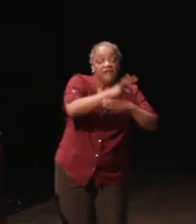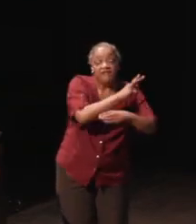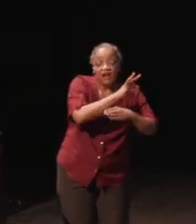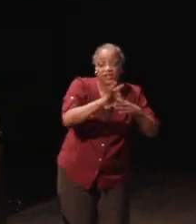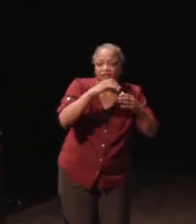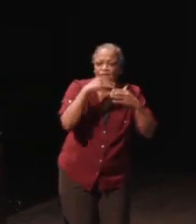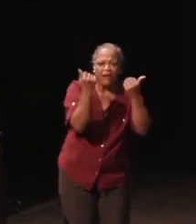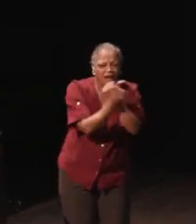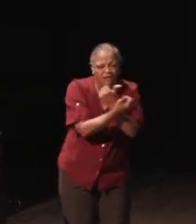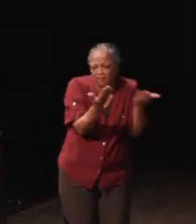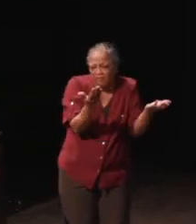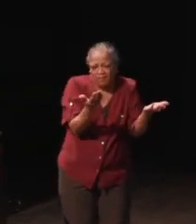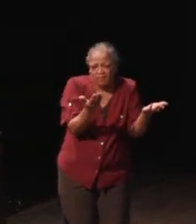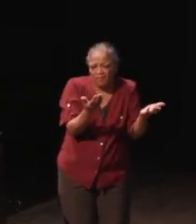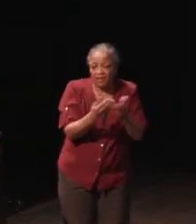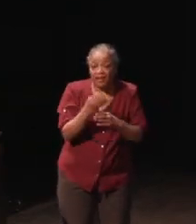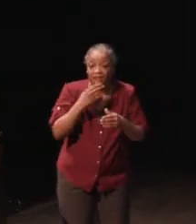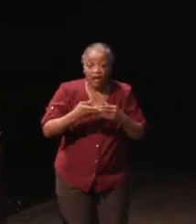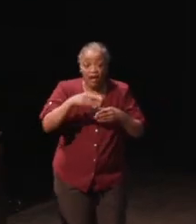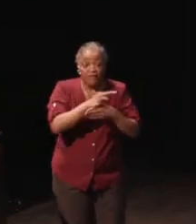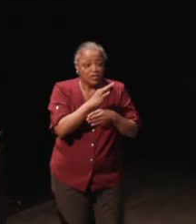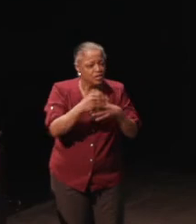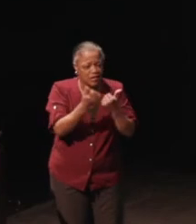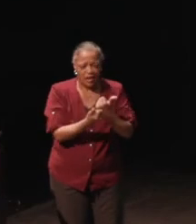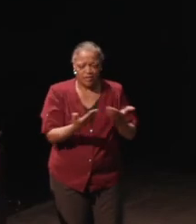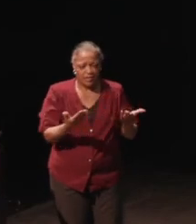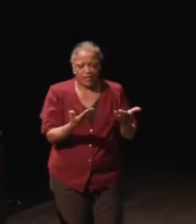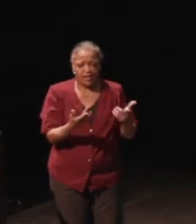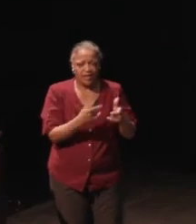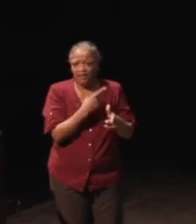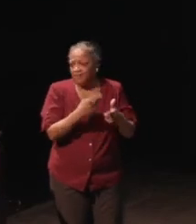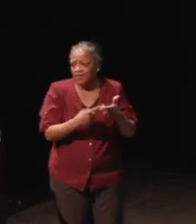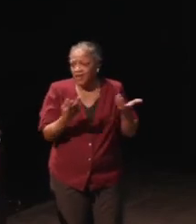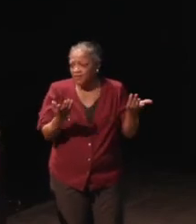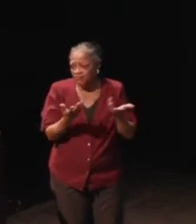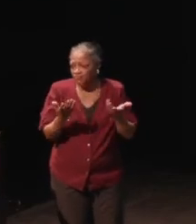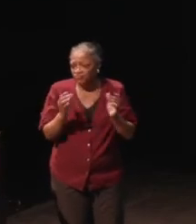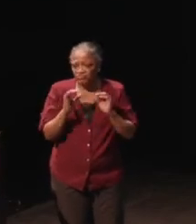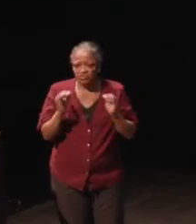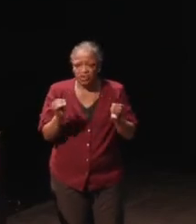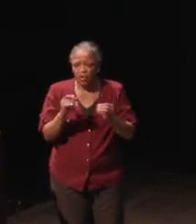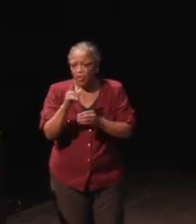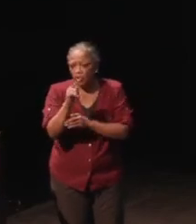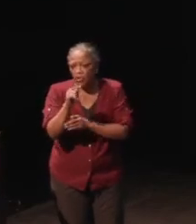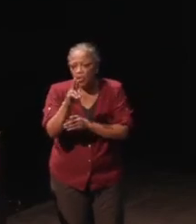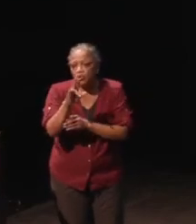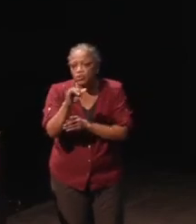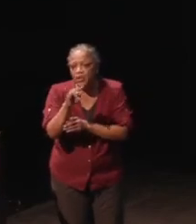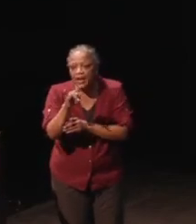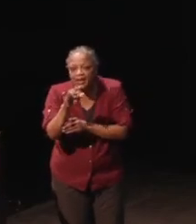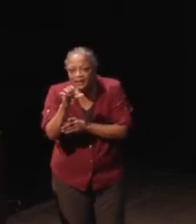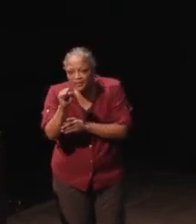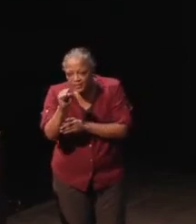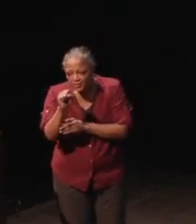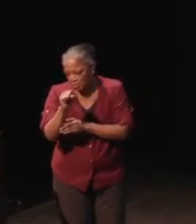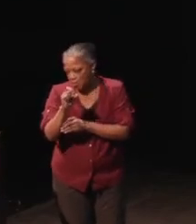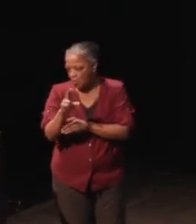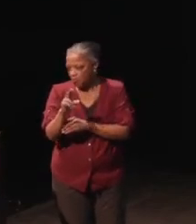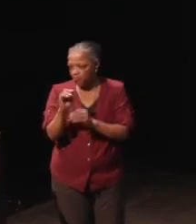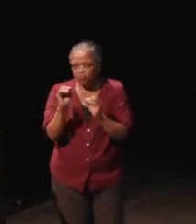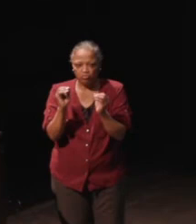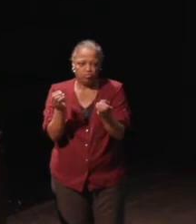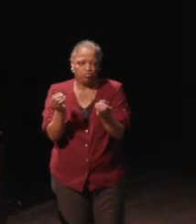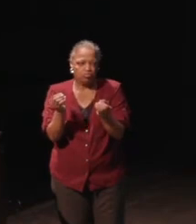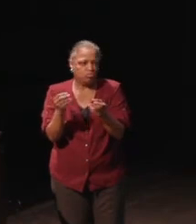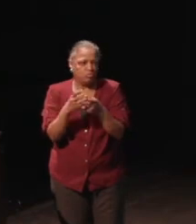for everything, right? If they were, then there wouldn't be the traits or the places where they